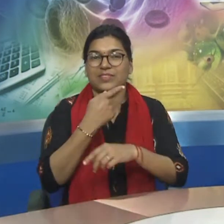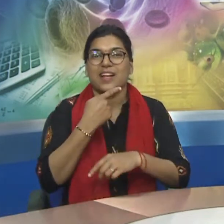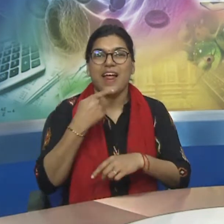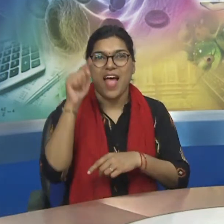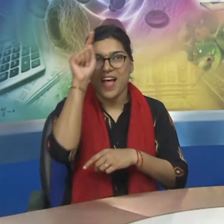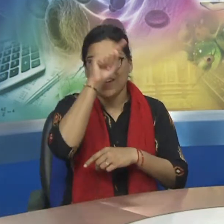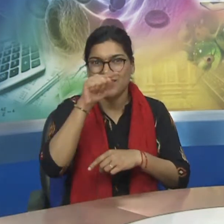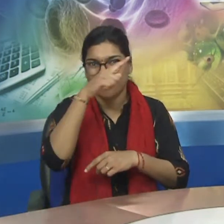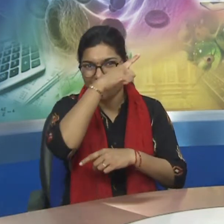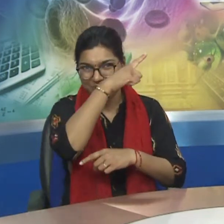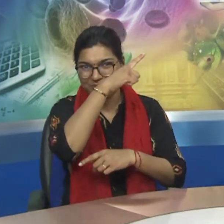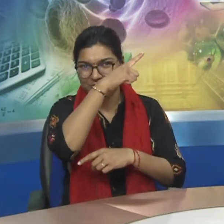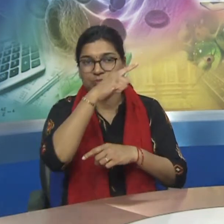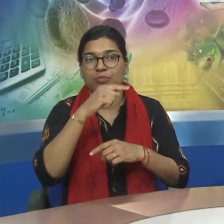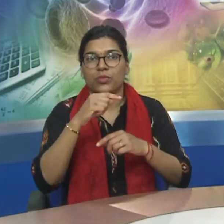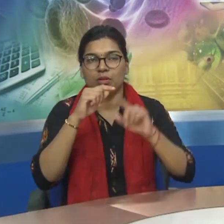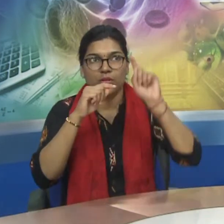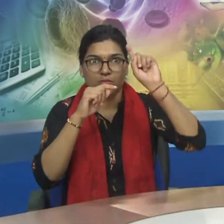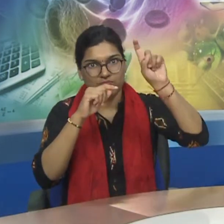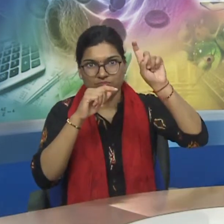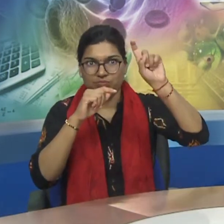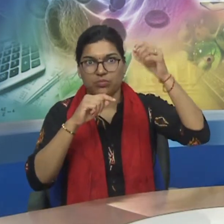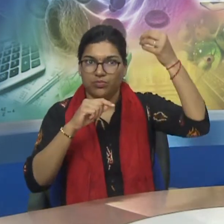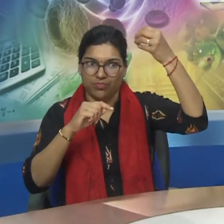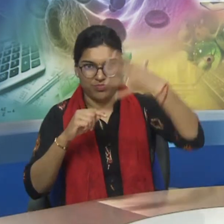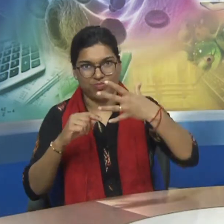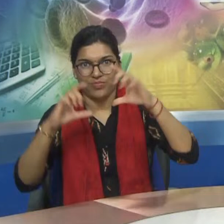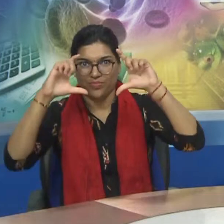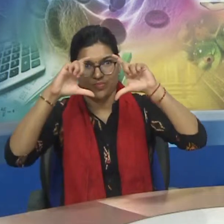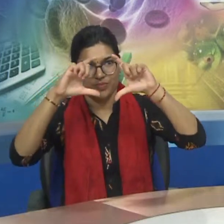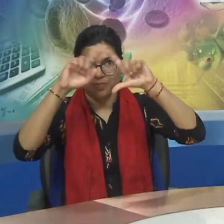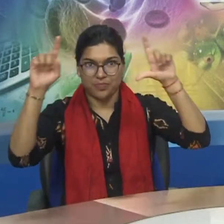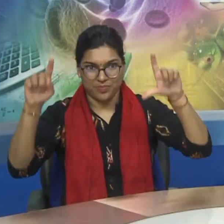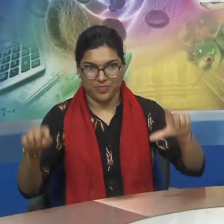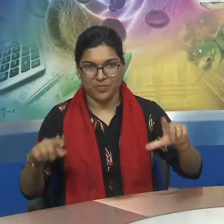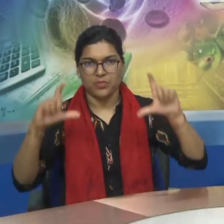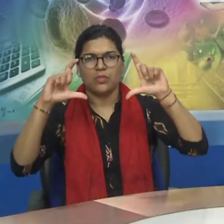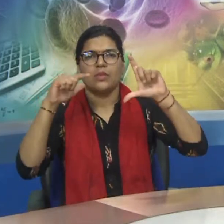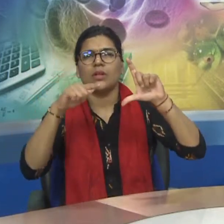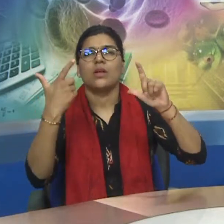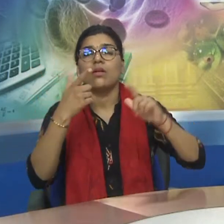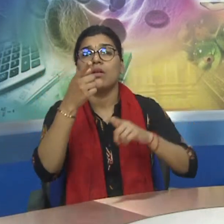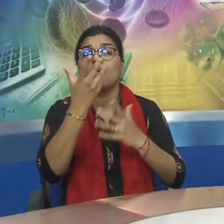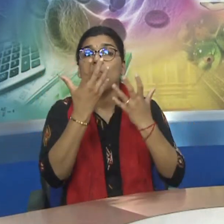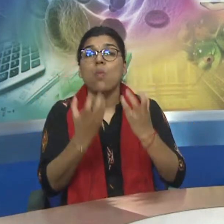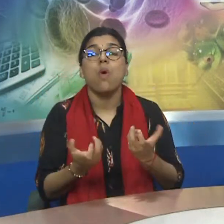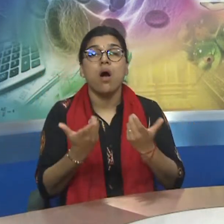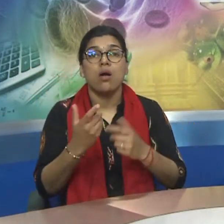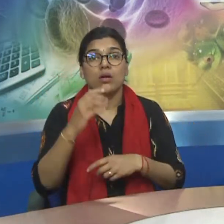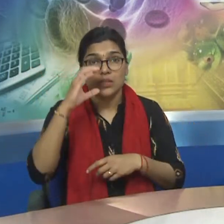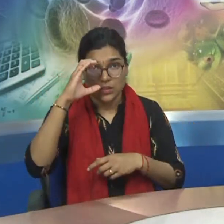So first of all, you see the red circle. When you will click on that red circle, you will see the